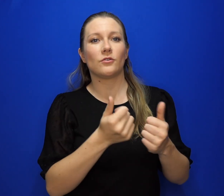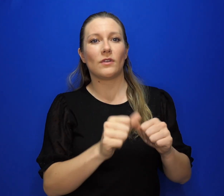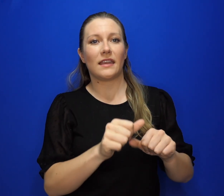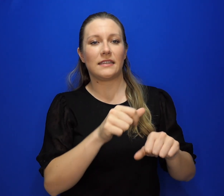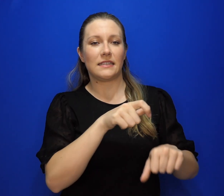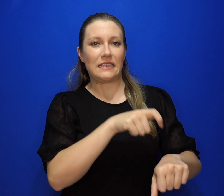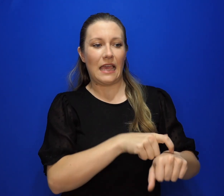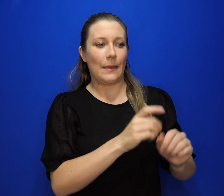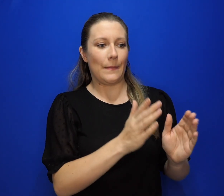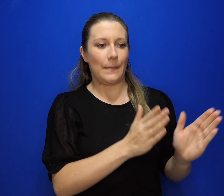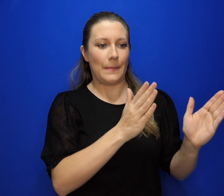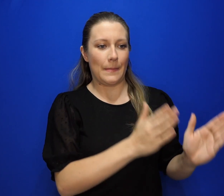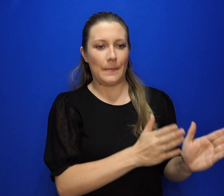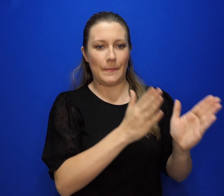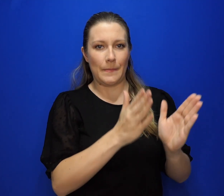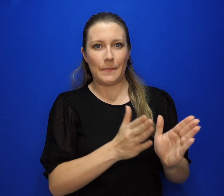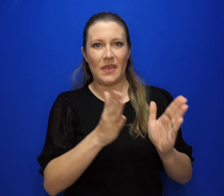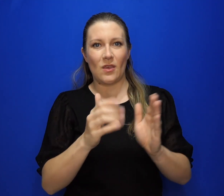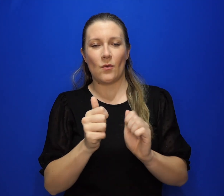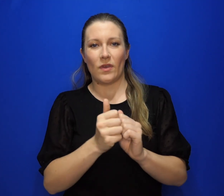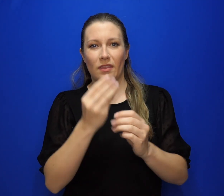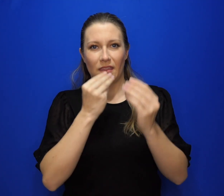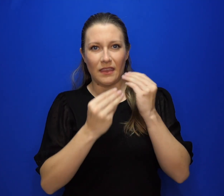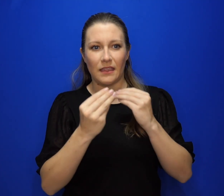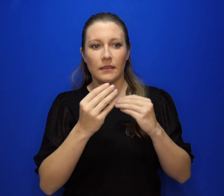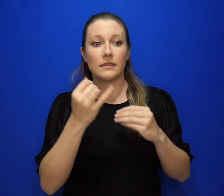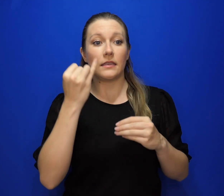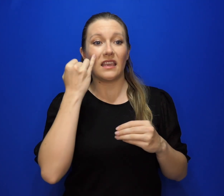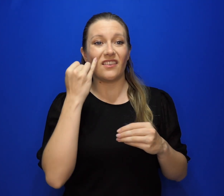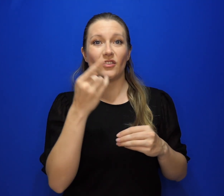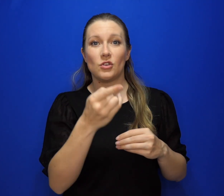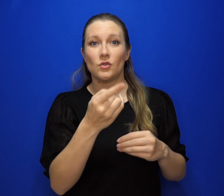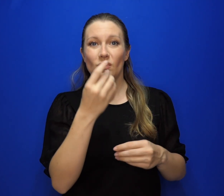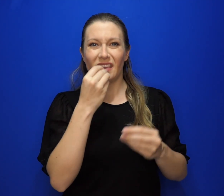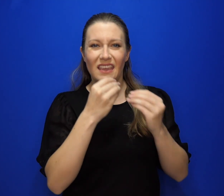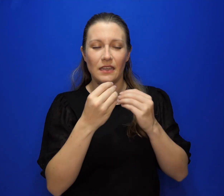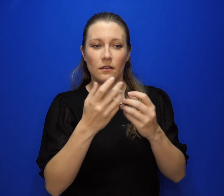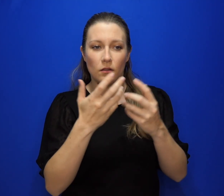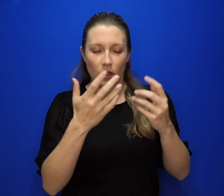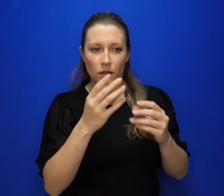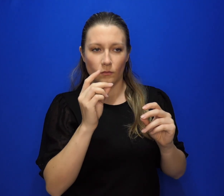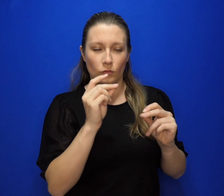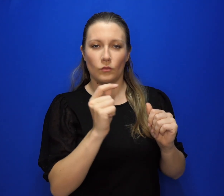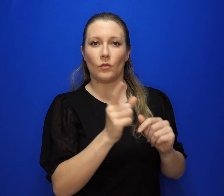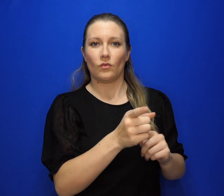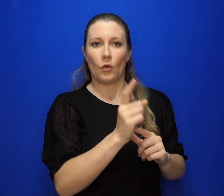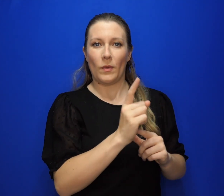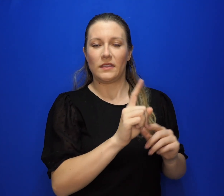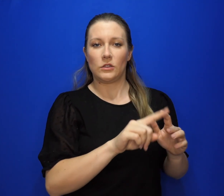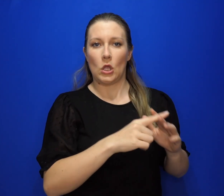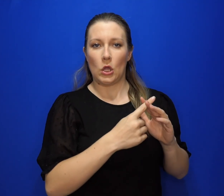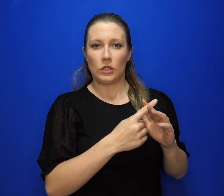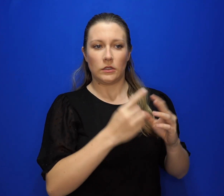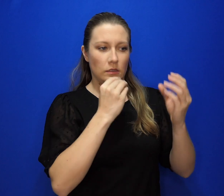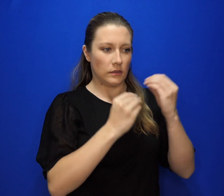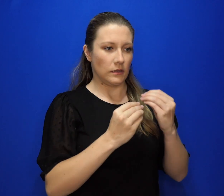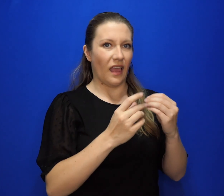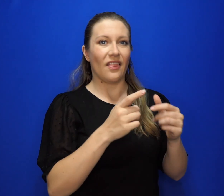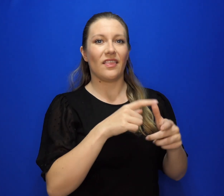you're timing that out, giving a portion up front, watching the CGM, watch it every 15 to 20 minutes. Digestively, you